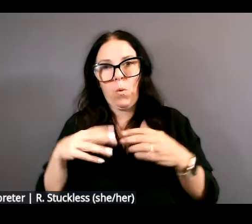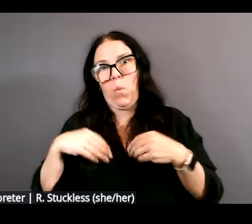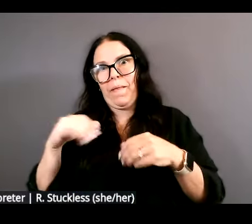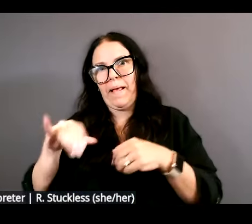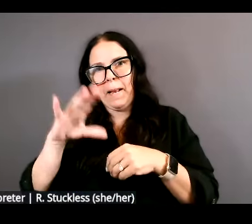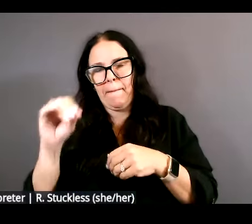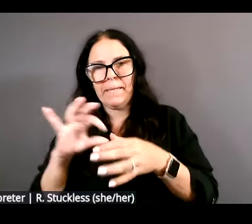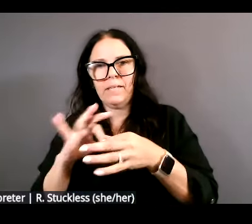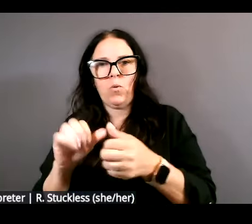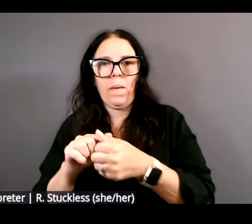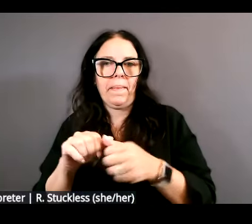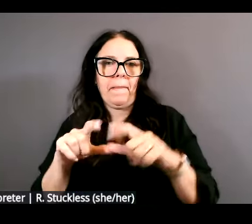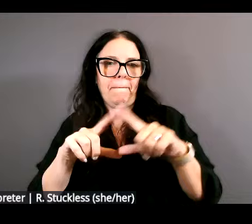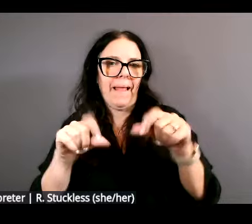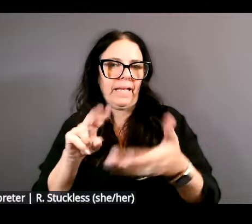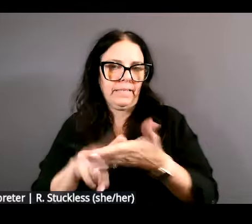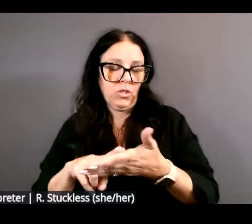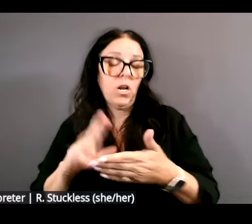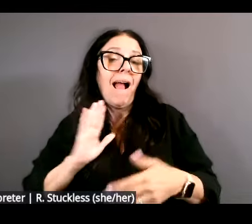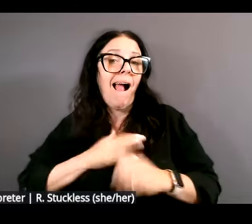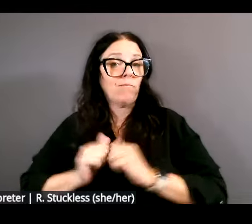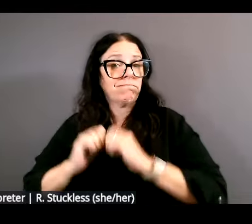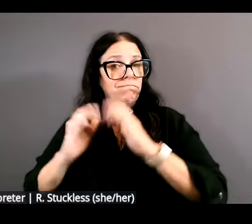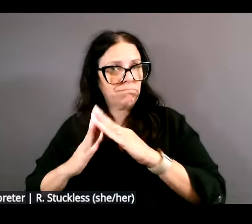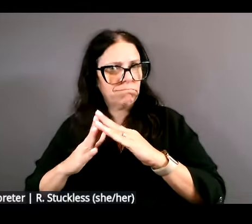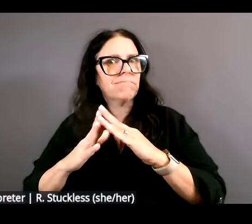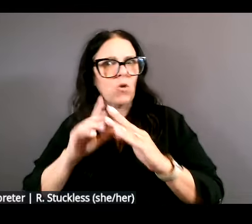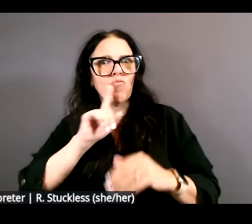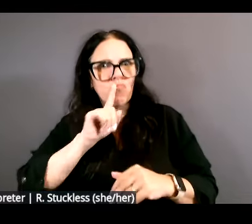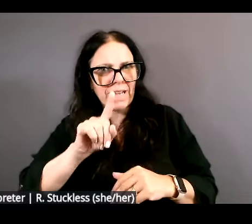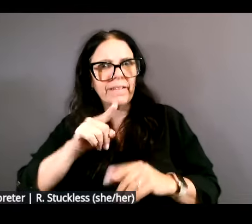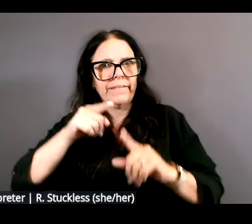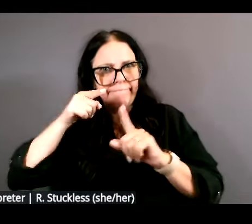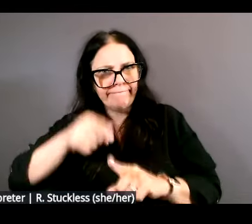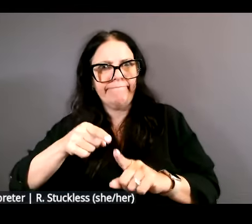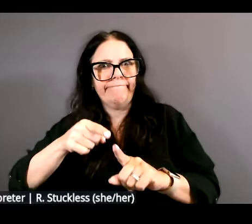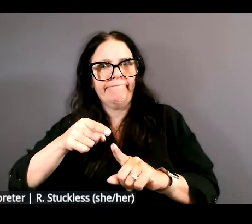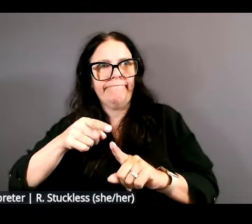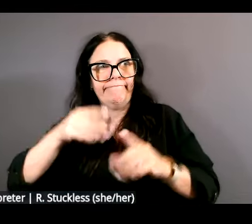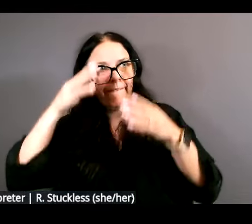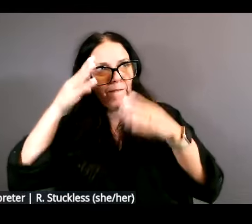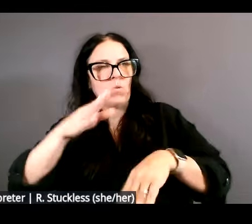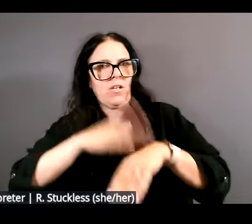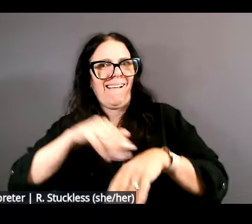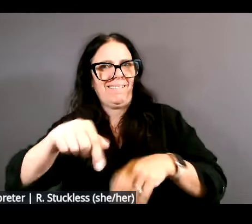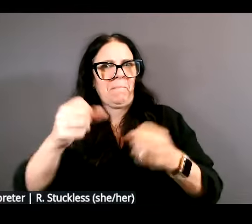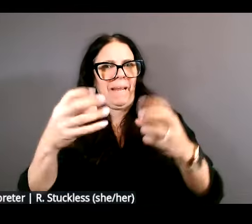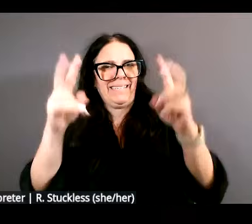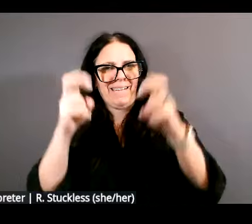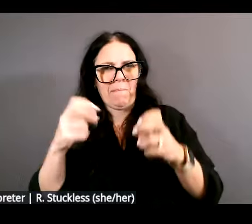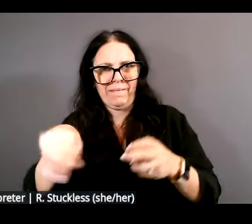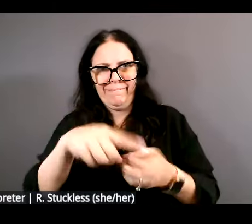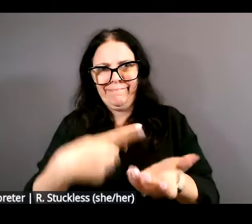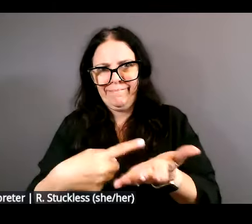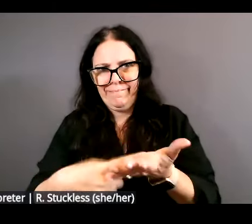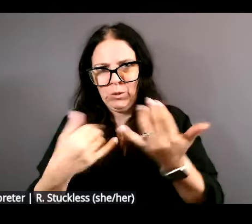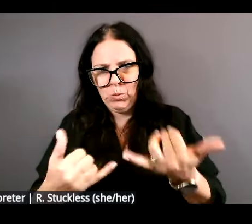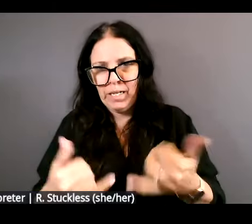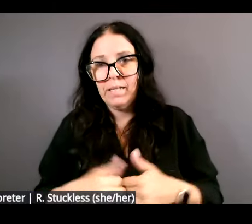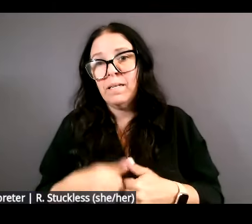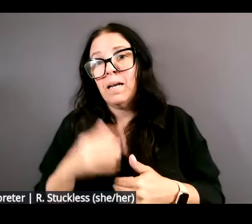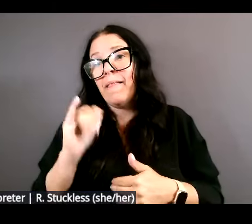And we were formed specifically to focus on a lot of these issues we're talking about today, because the process can be confusing. It can be